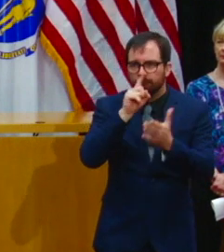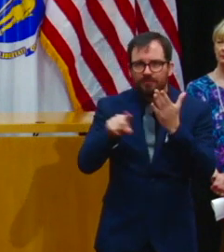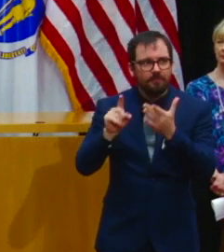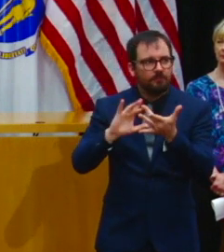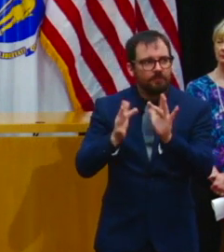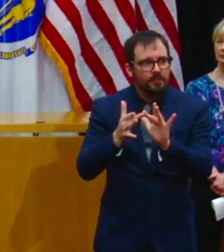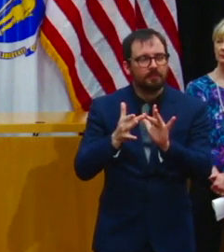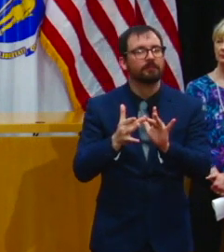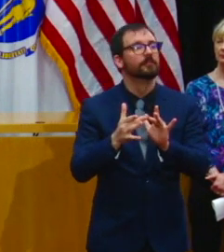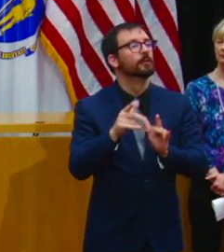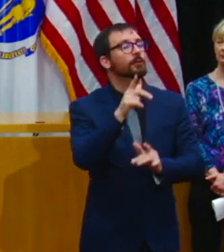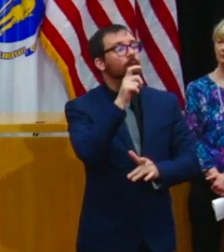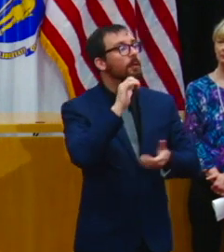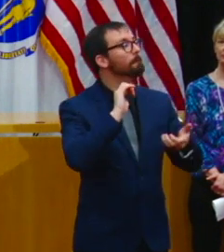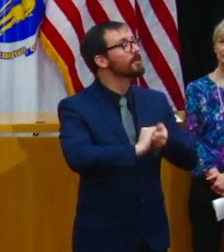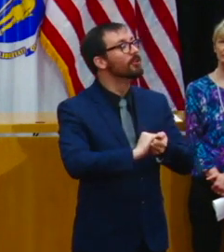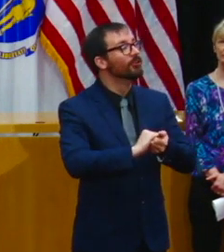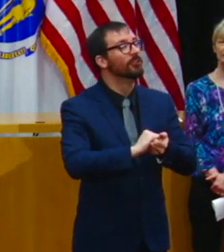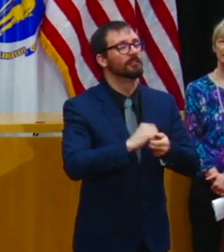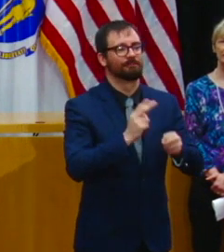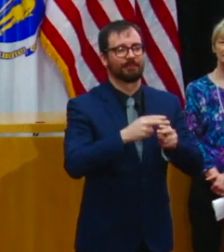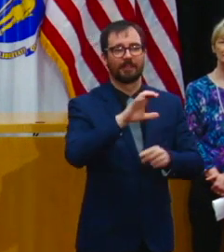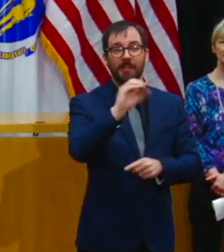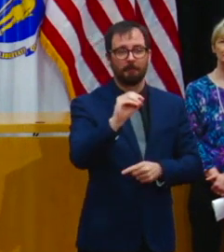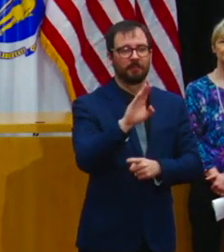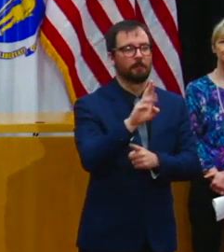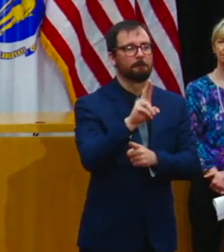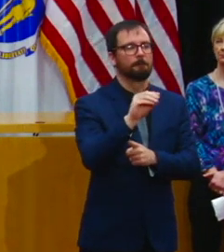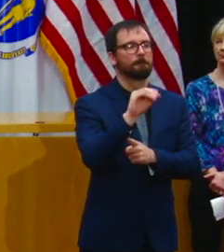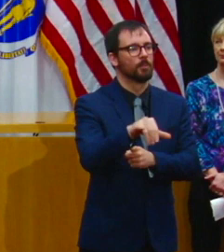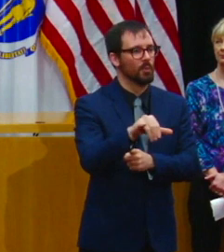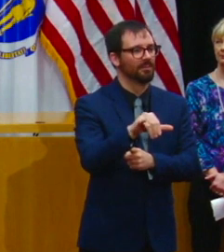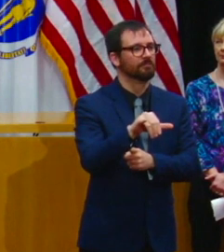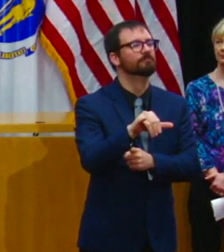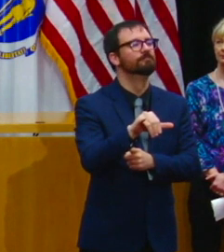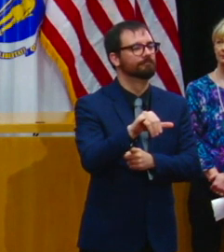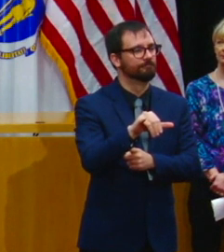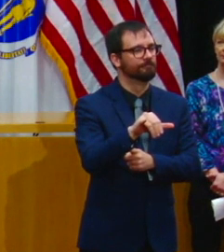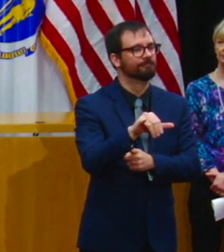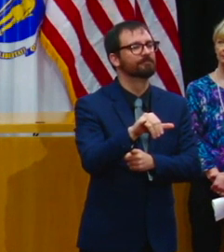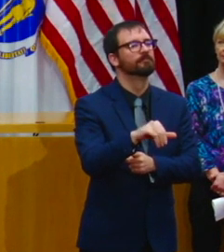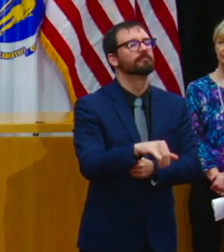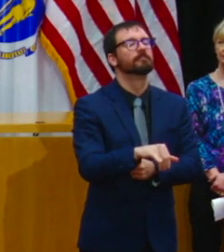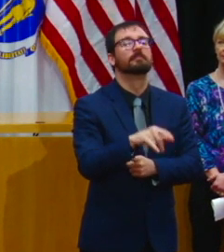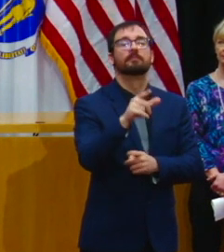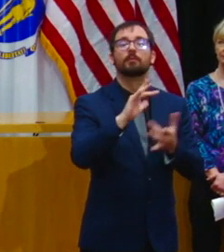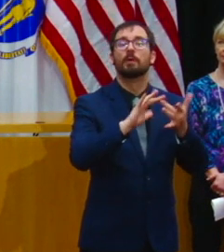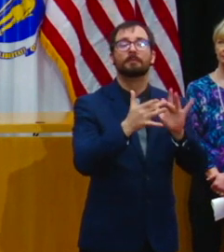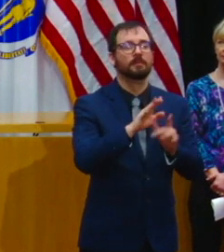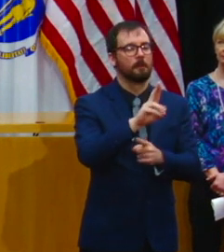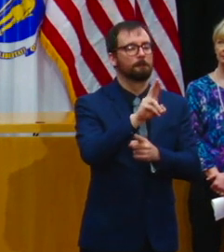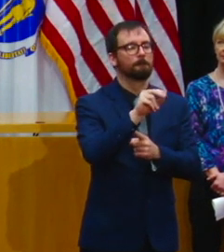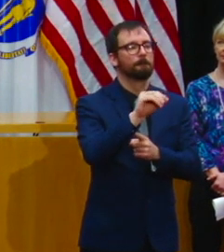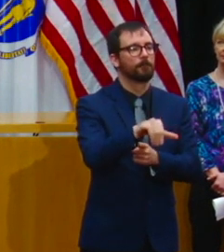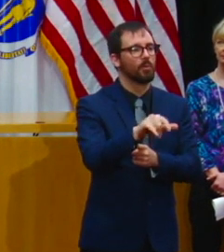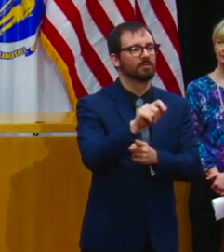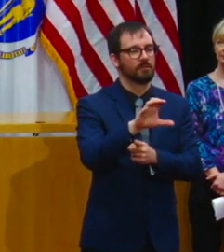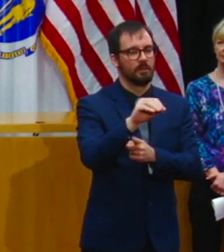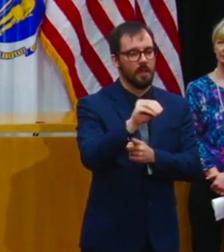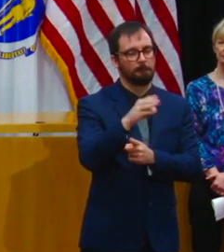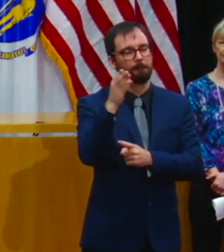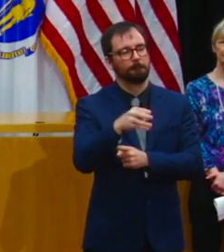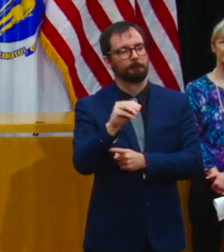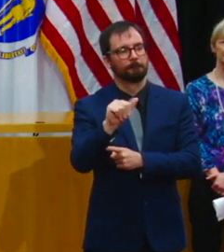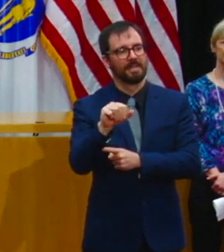at buoy.com/mass to provide medical advice remotely. I want to make clear, it